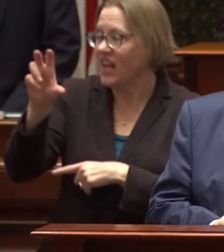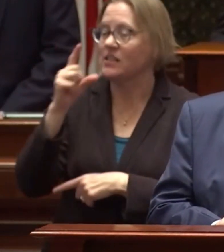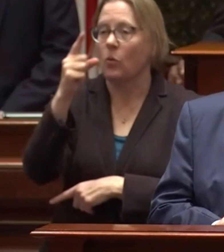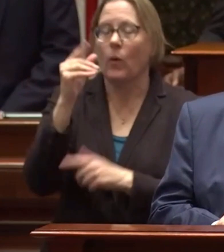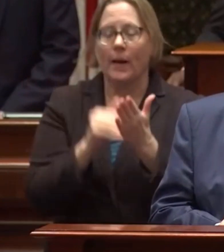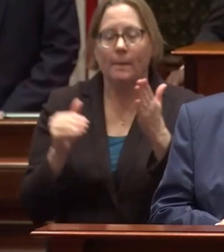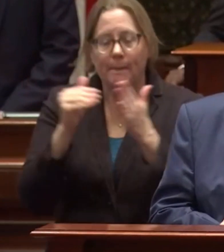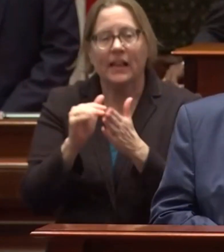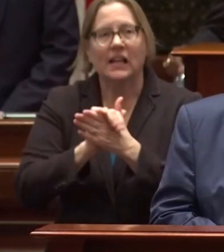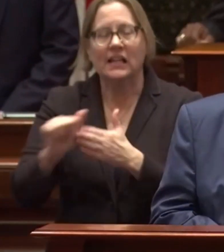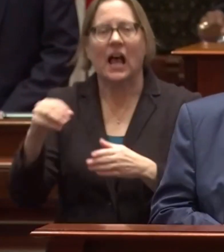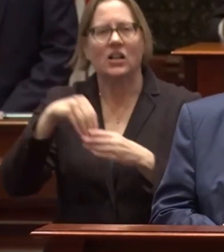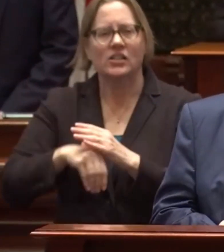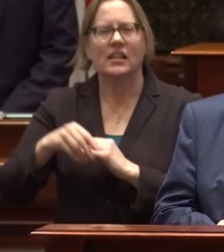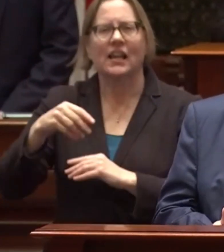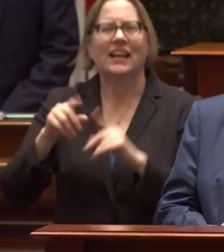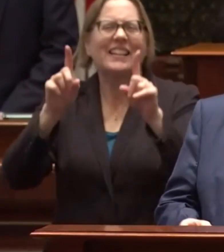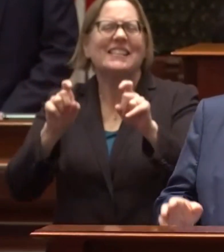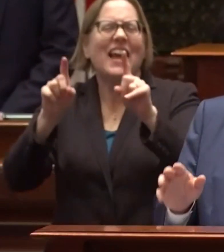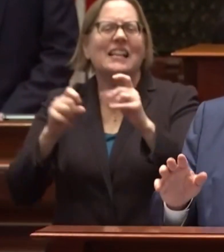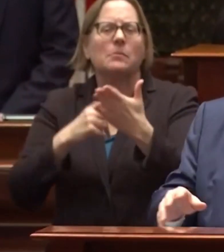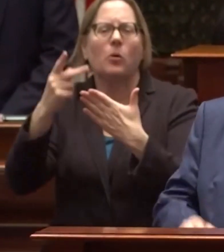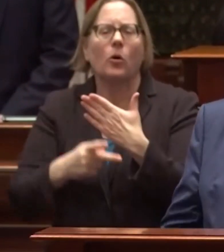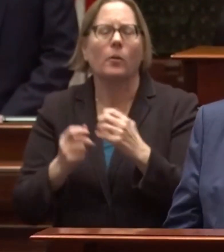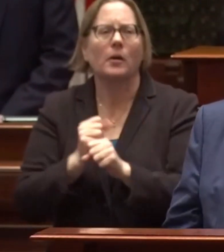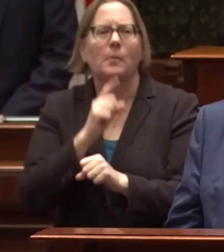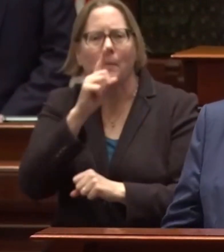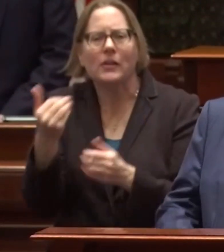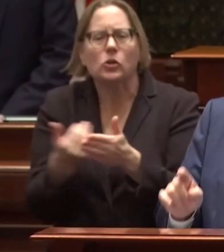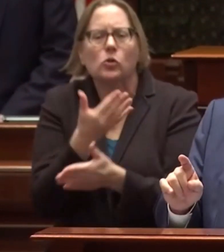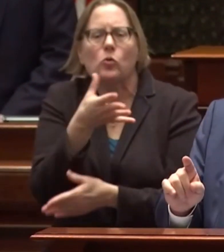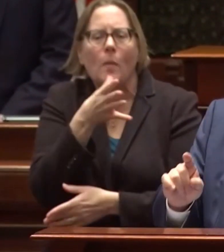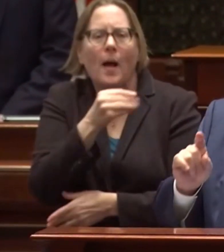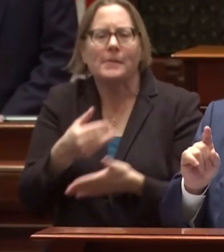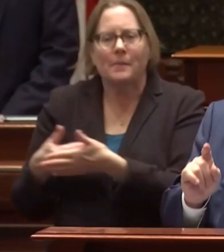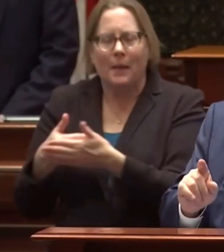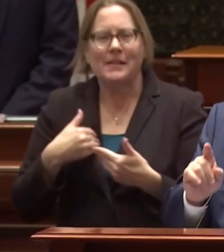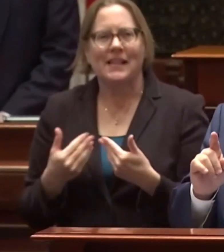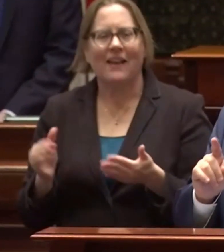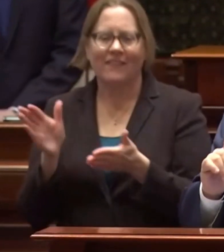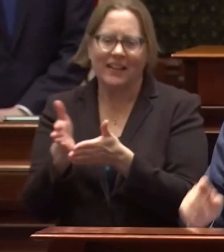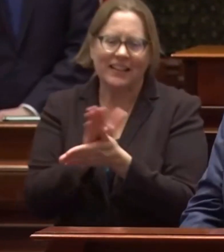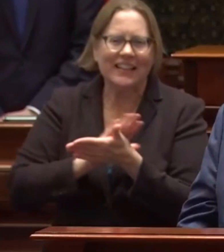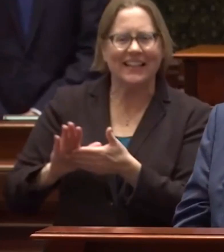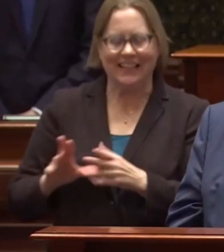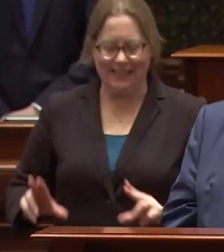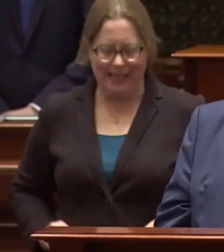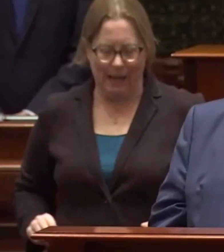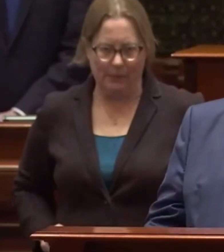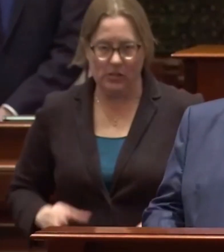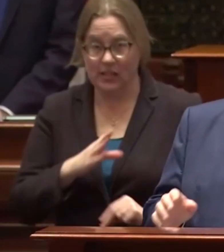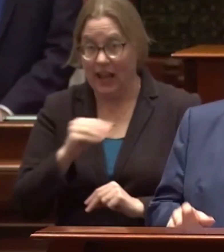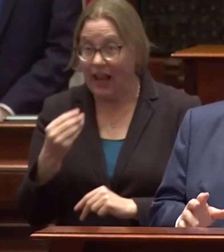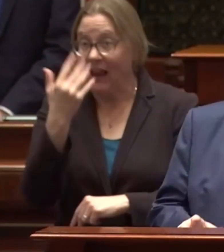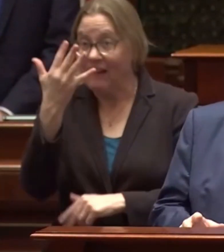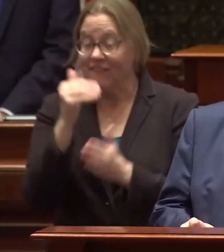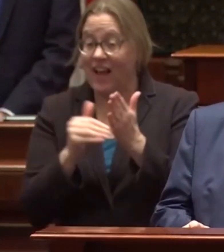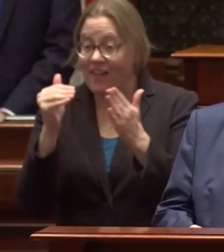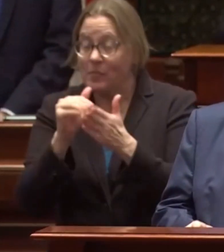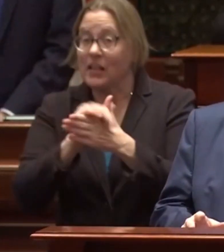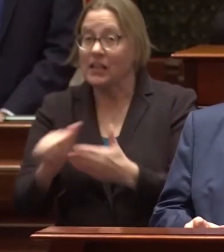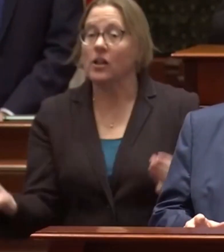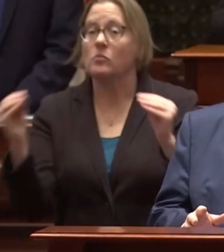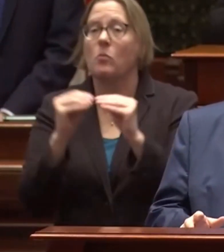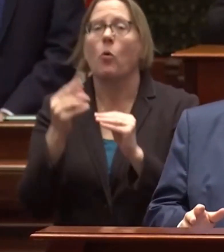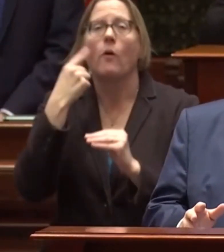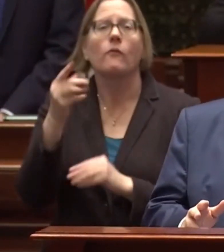pilot program to ensure new moms and babies have clean diapers, along with an additional $5 million into home visiting